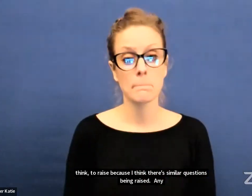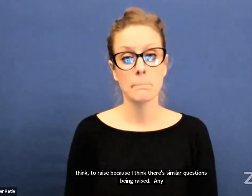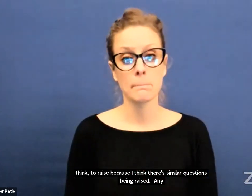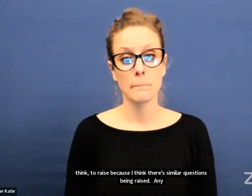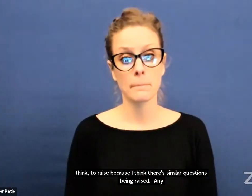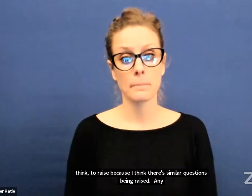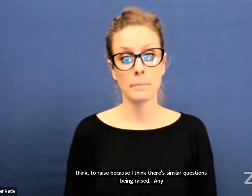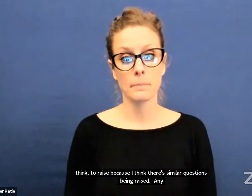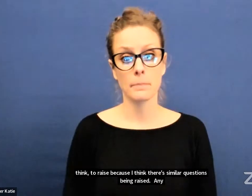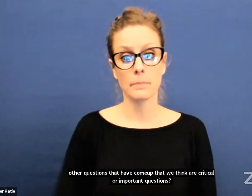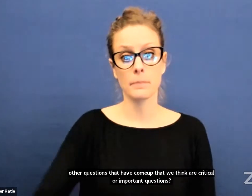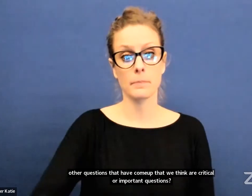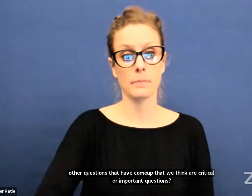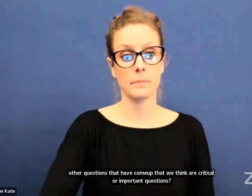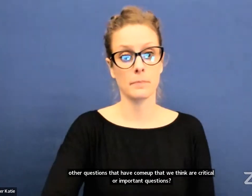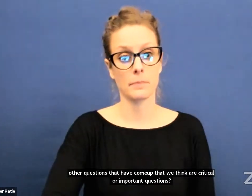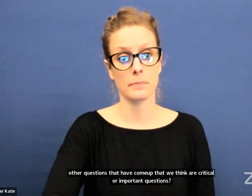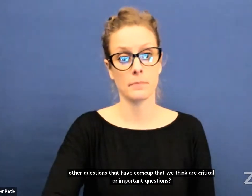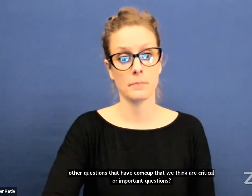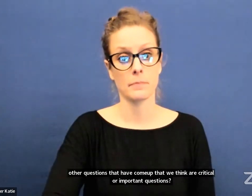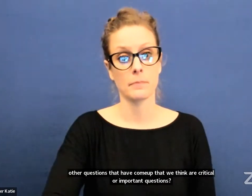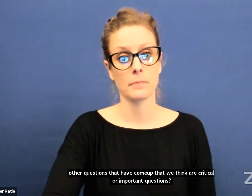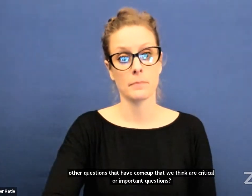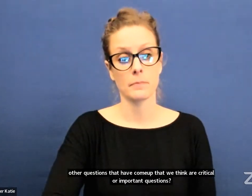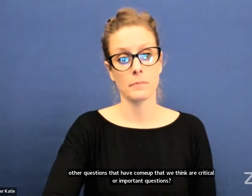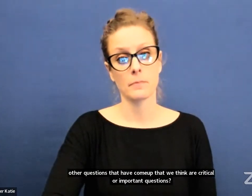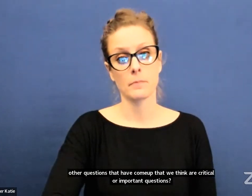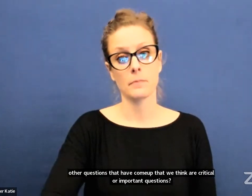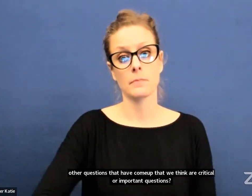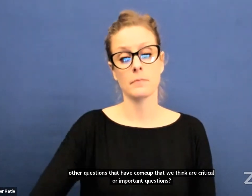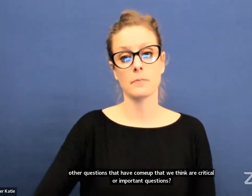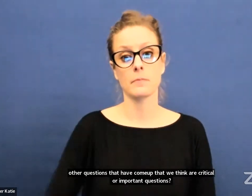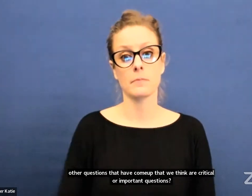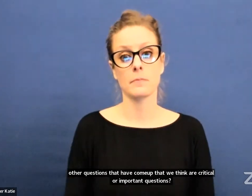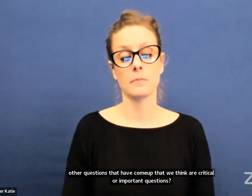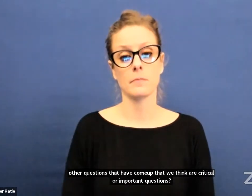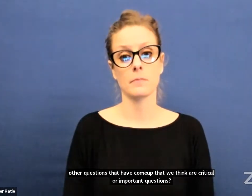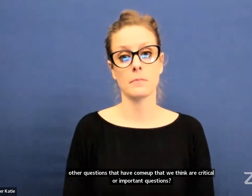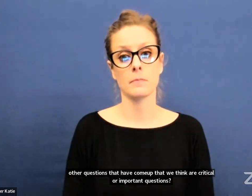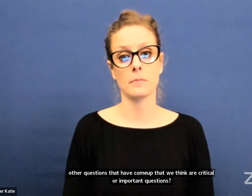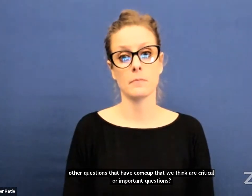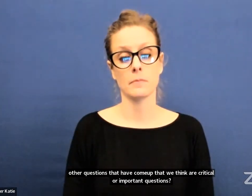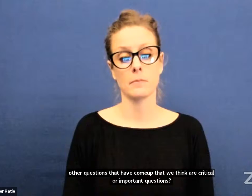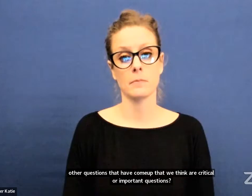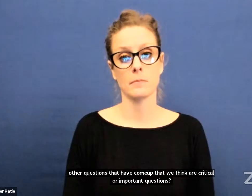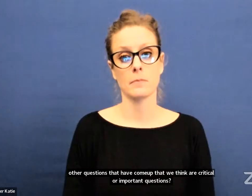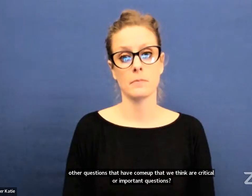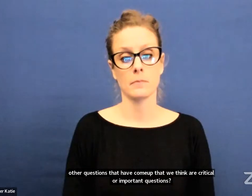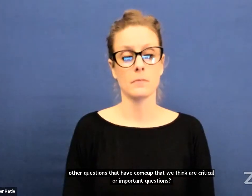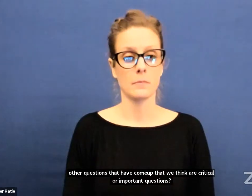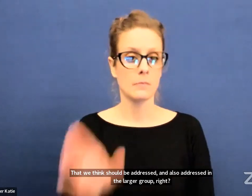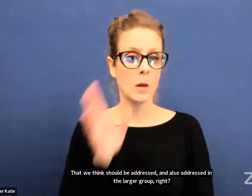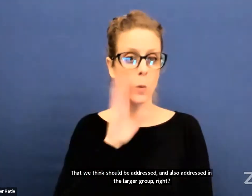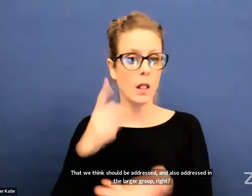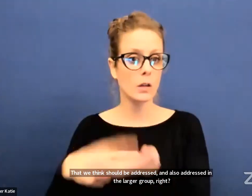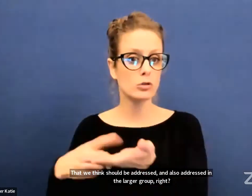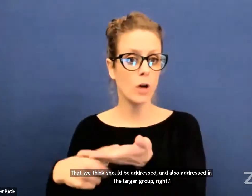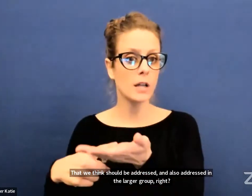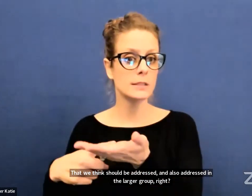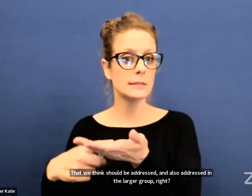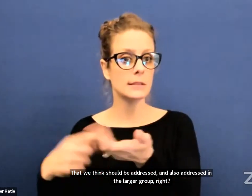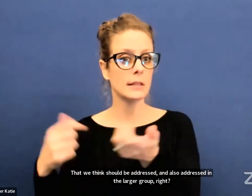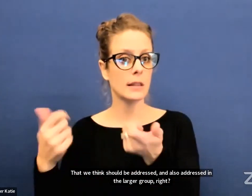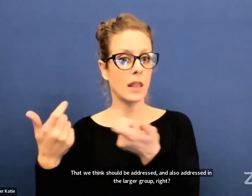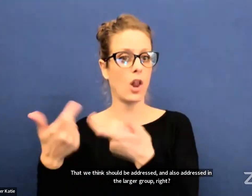that we think should be addressed and also addressed in the larger group, right? That's part of it here, is how